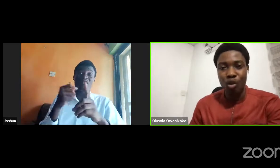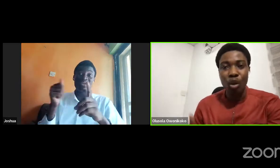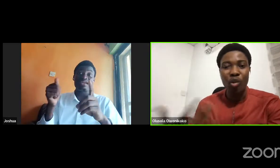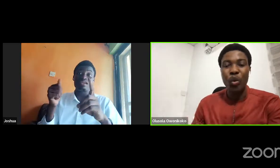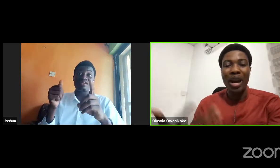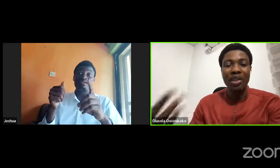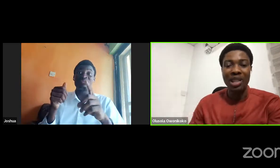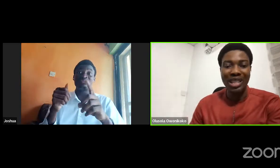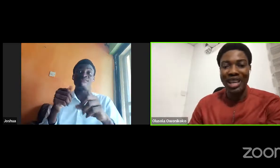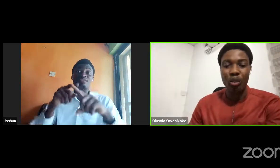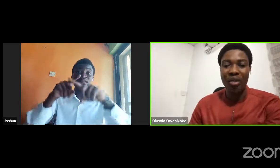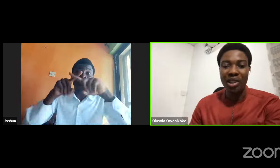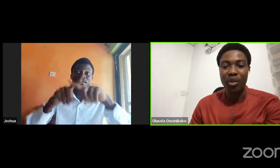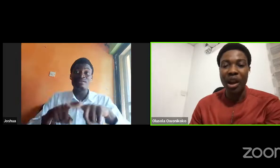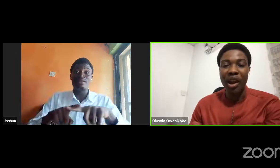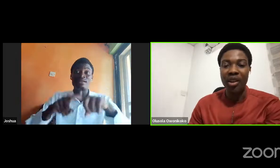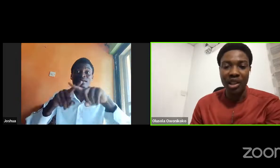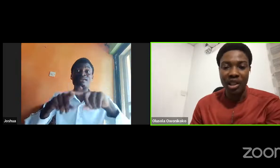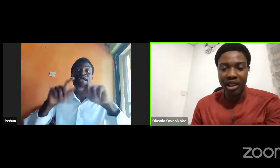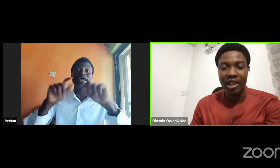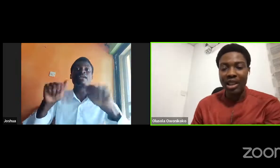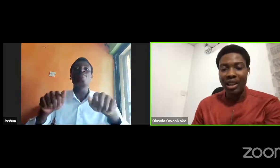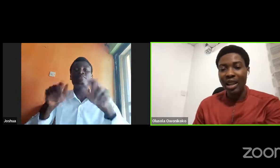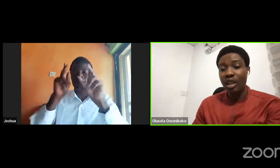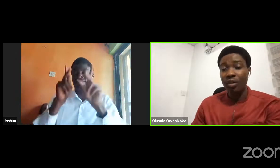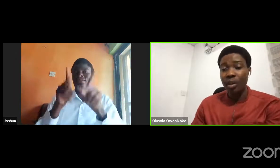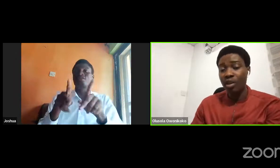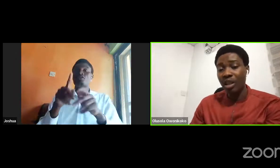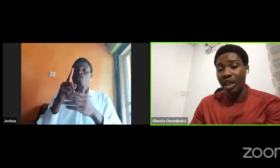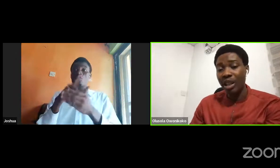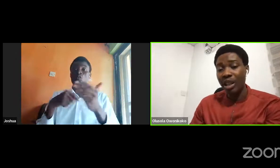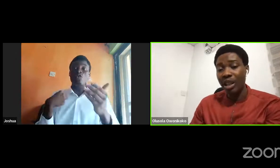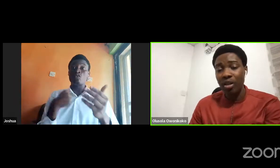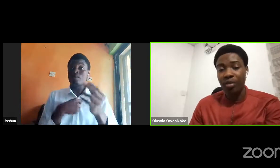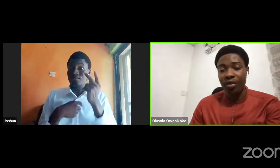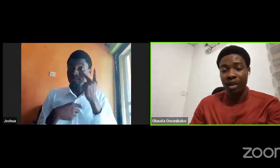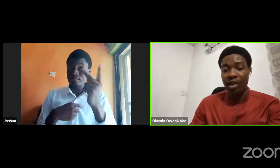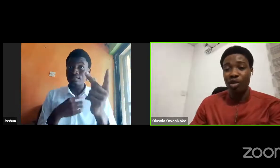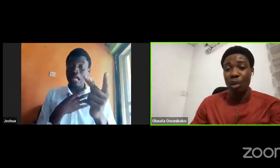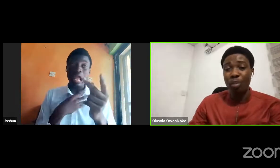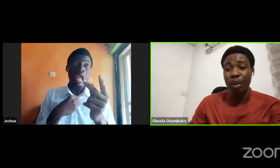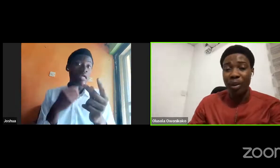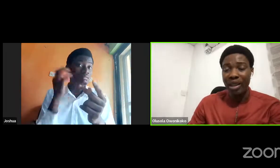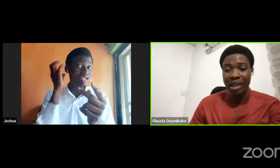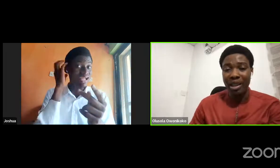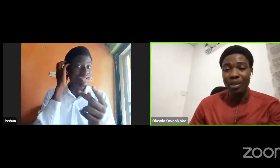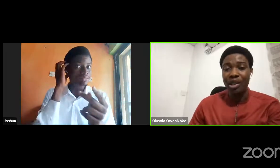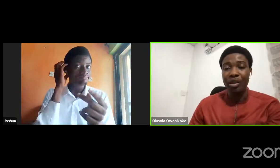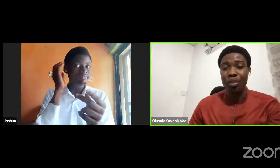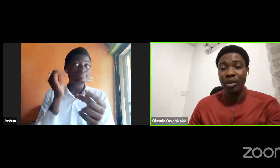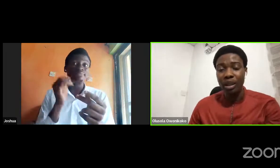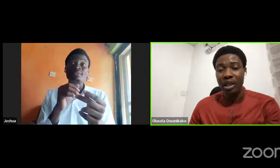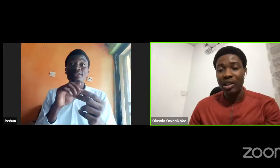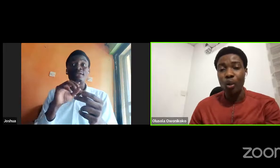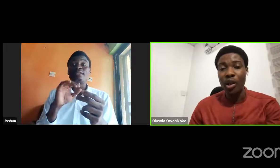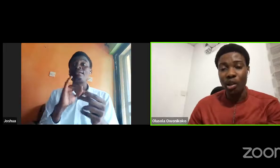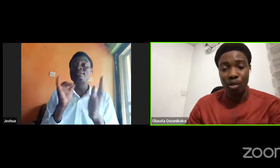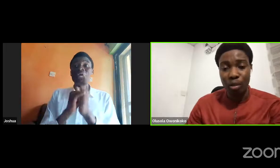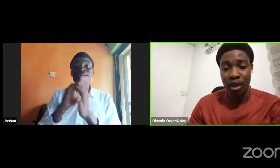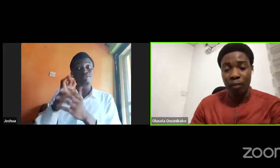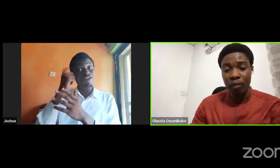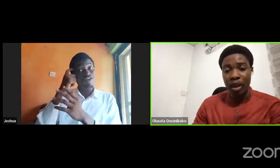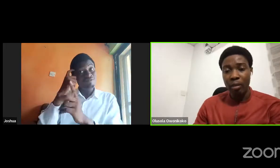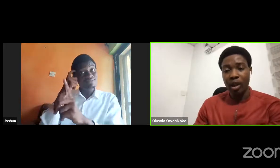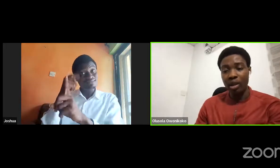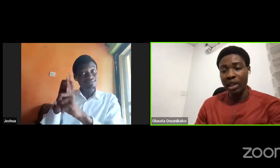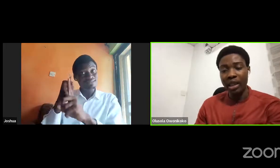reliable source. What we have seen and we have heard said that the government do not have enough funds to implement the disability bill the way it should